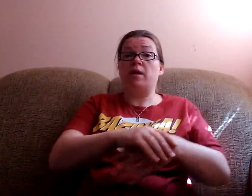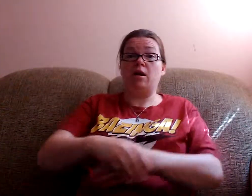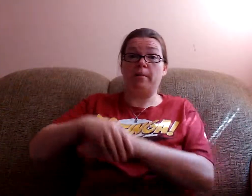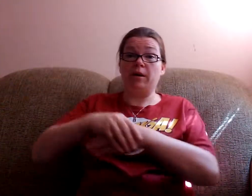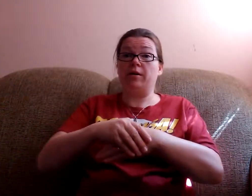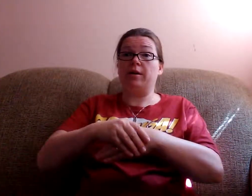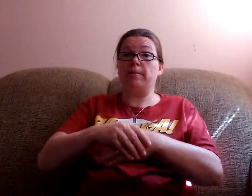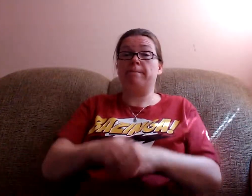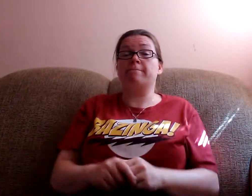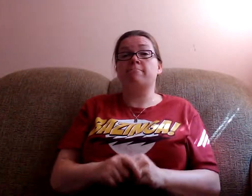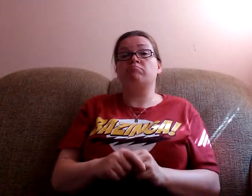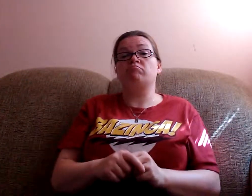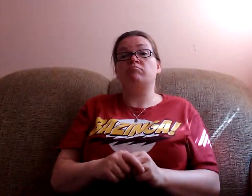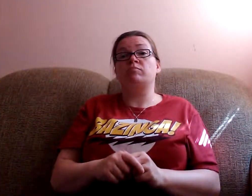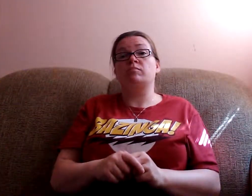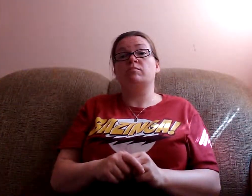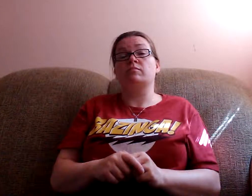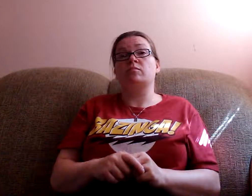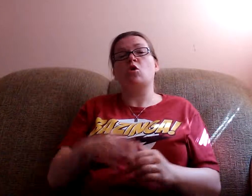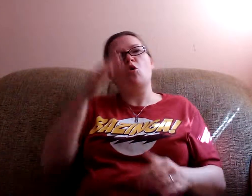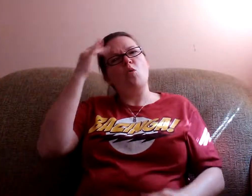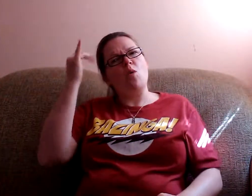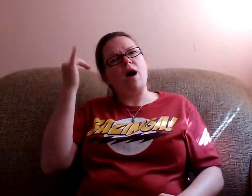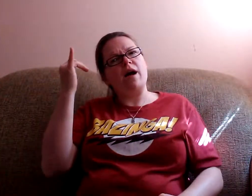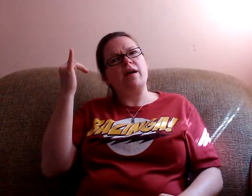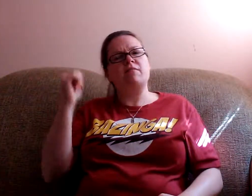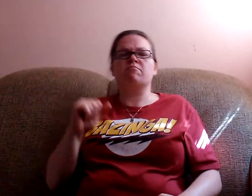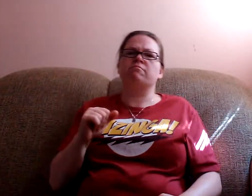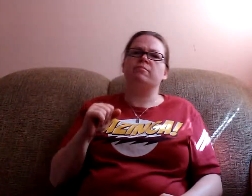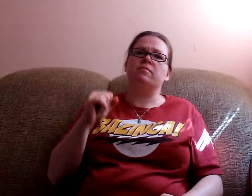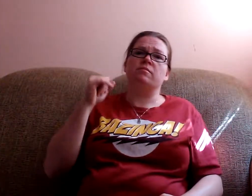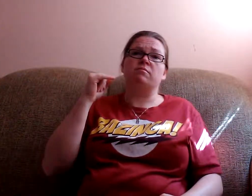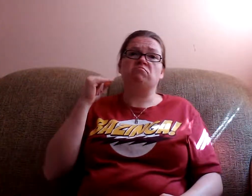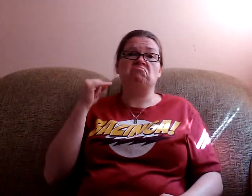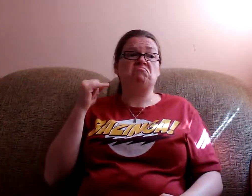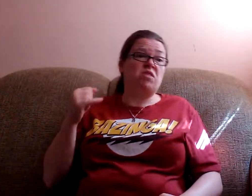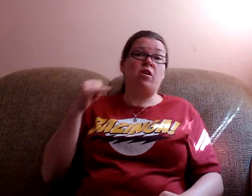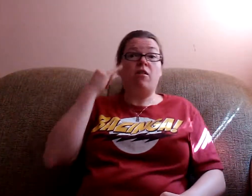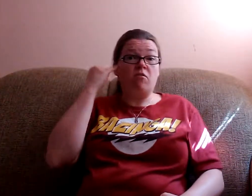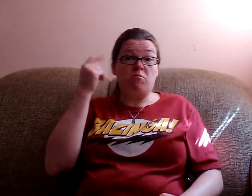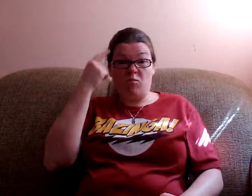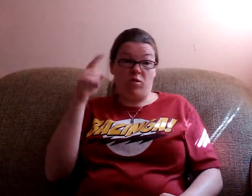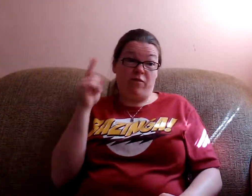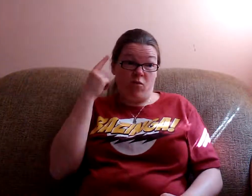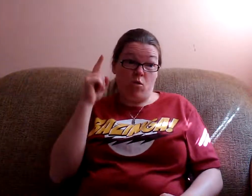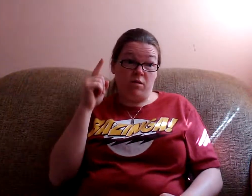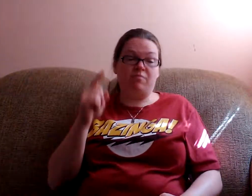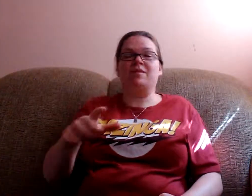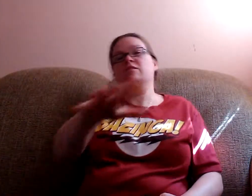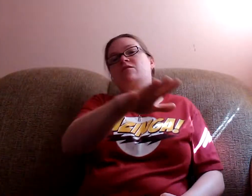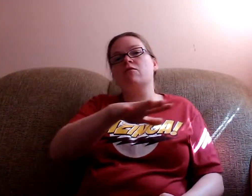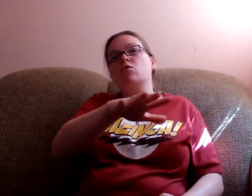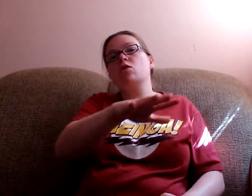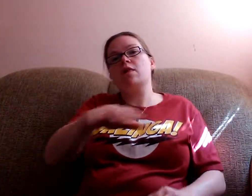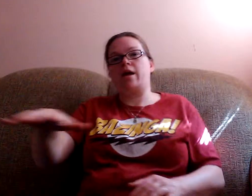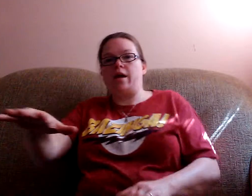have 50 acres, and my neighbor has 50 acres, and I have a girl child and he has a boy child, when they're 3 or 4 years old, we promise them to each other. So that